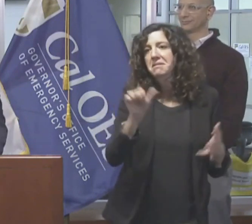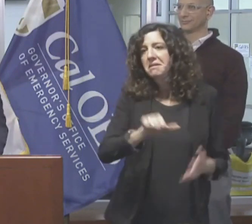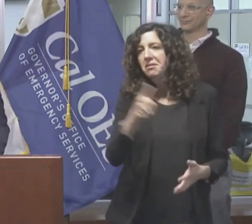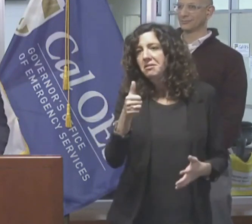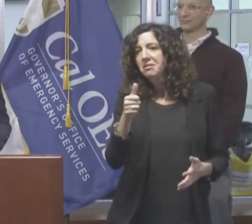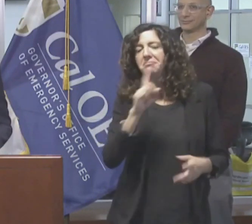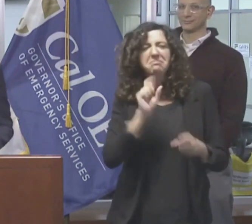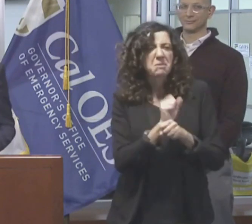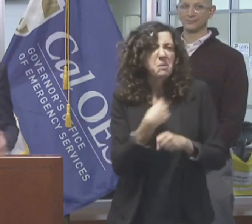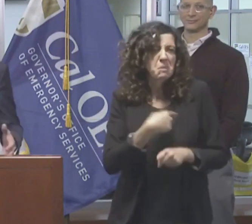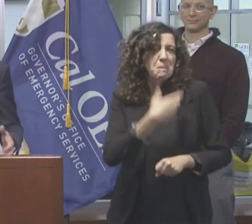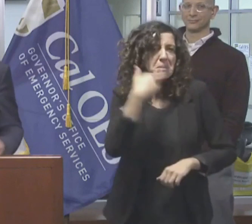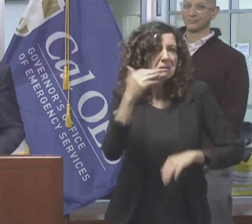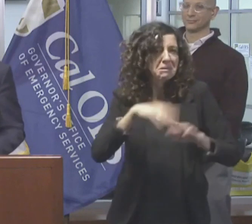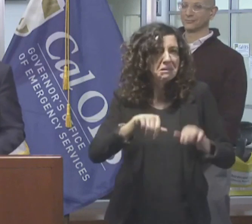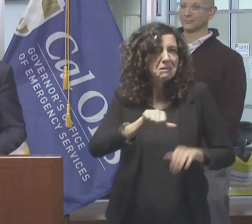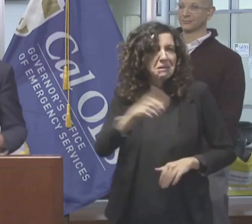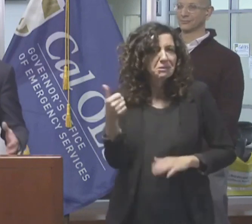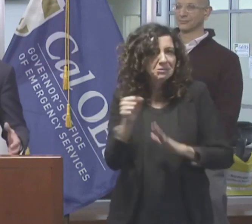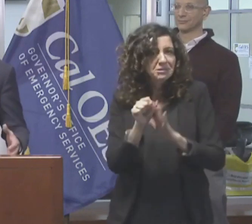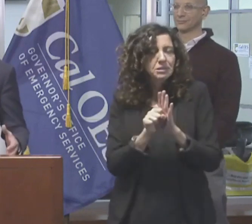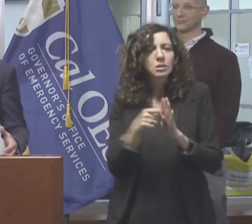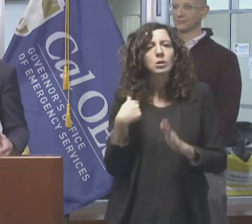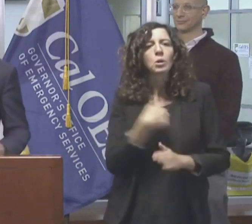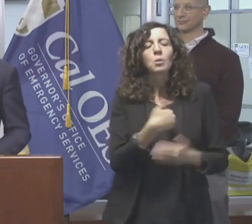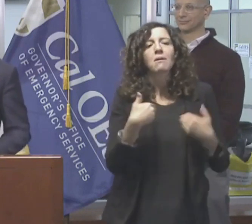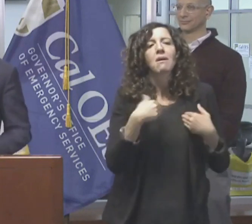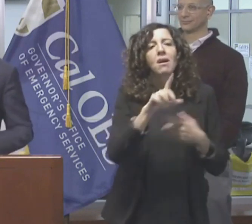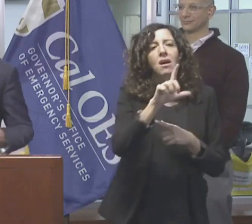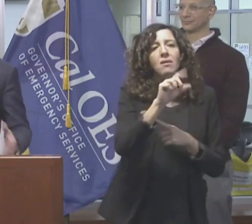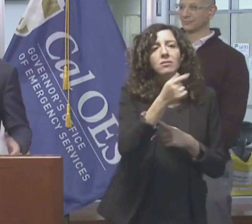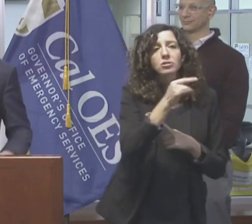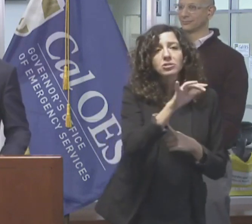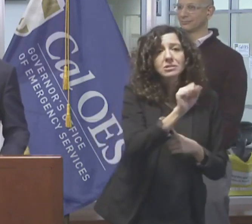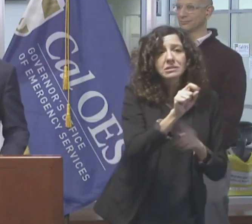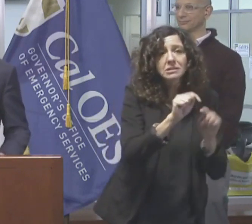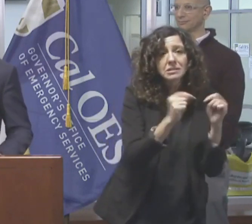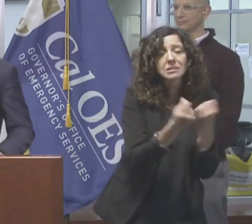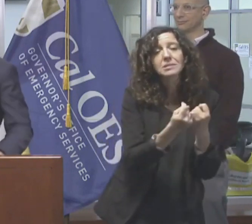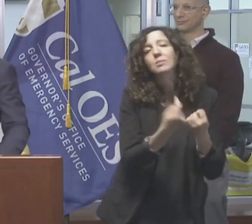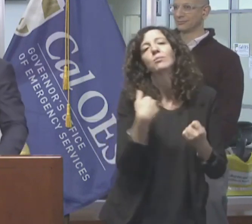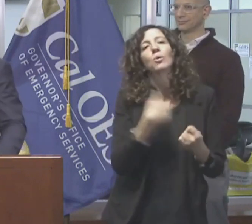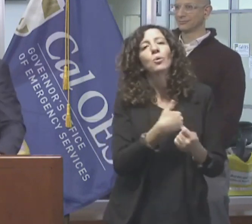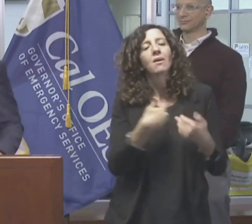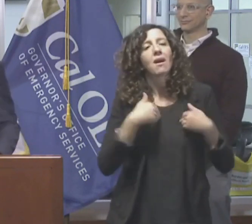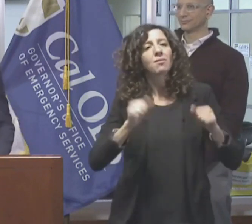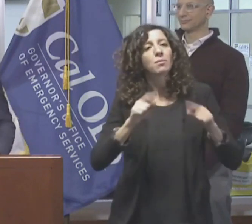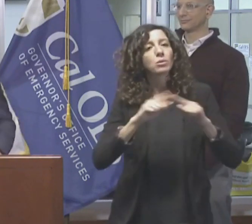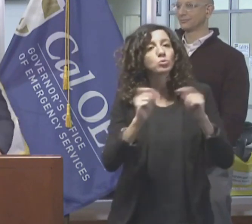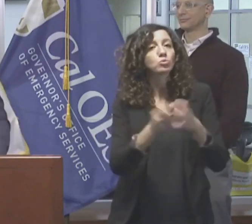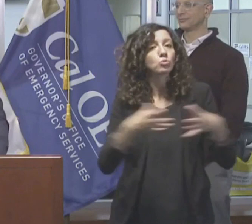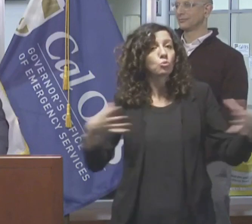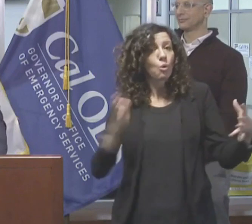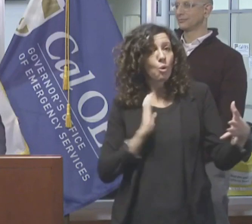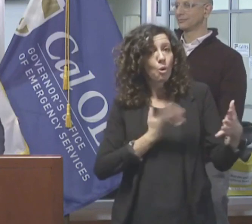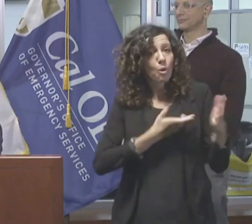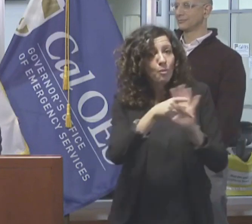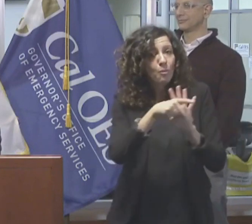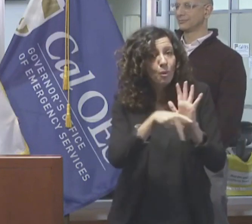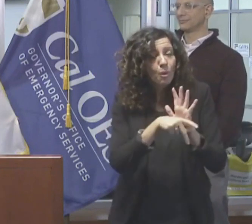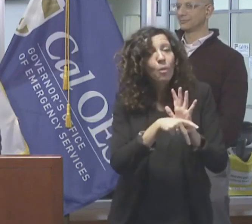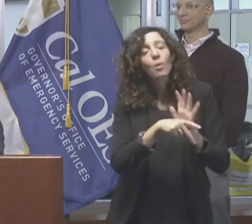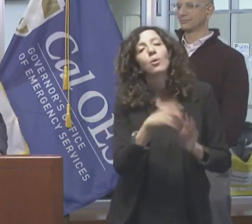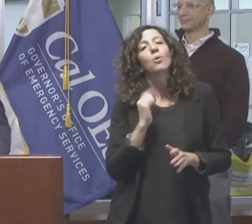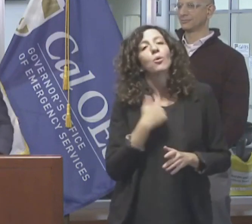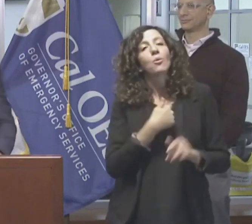anybody else. So we have logistics teams, we have scale, and we have protocols as it relates to pharmaceuticals, our capacity